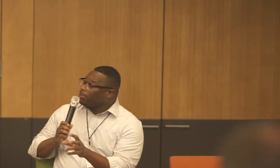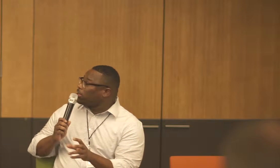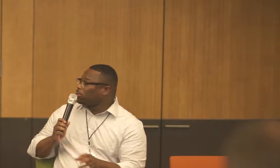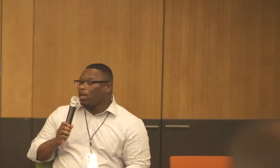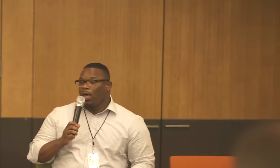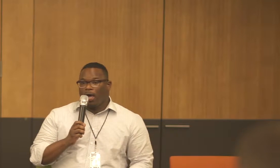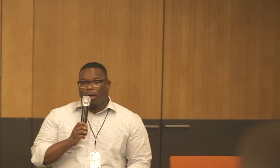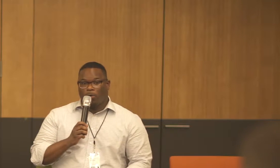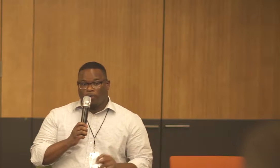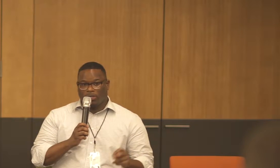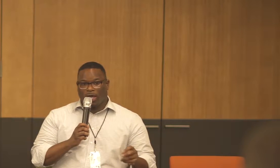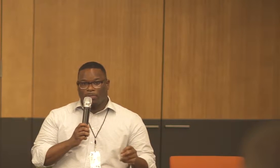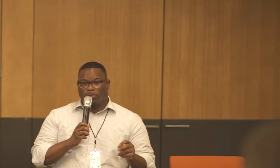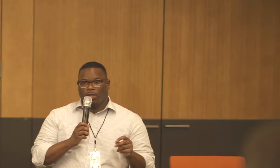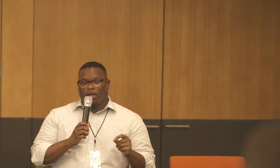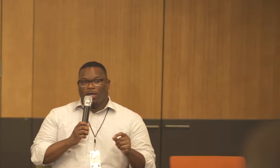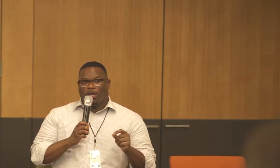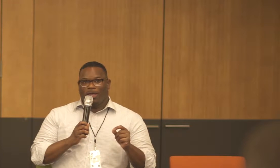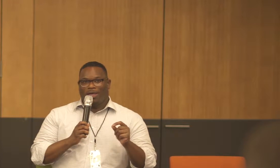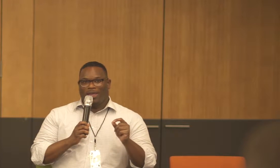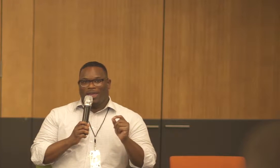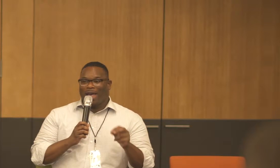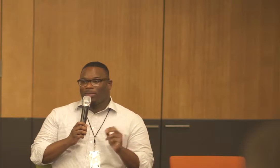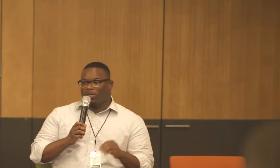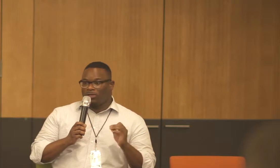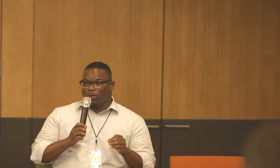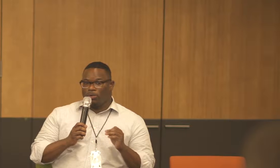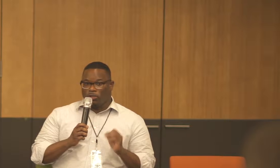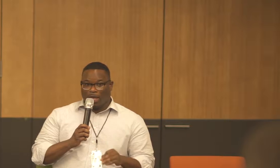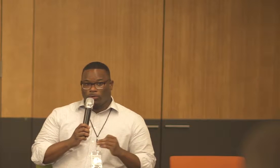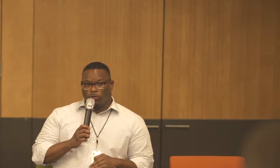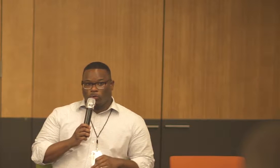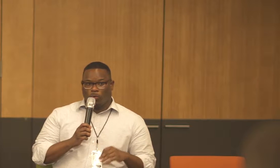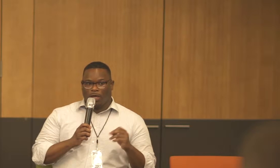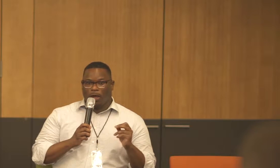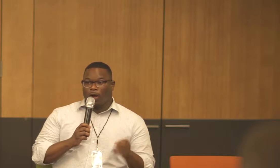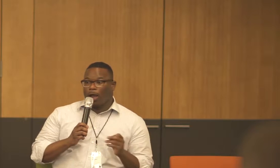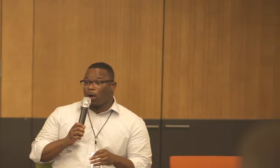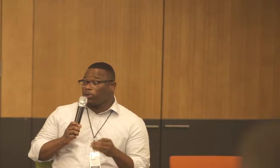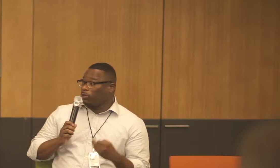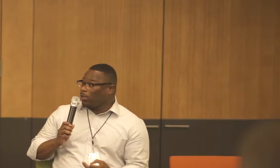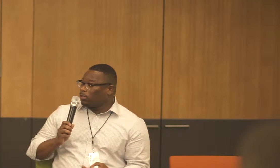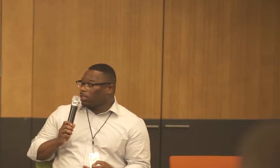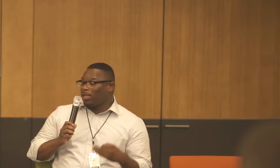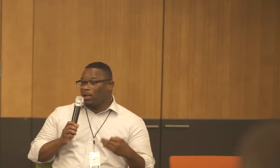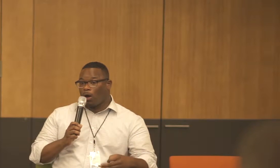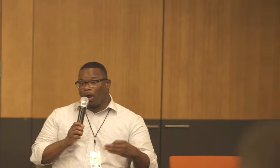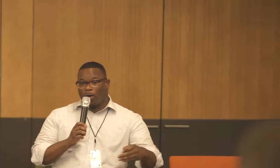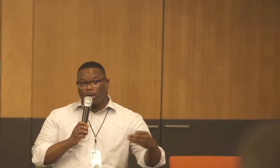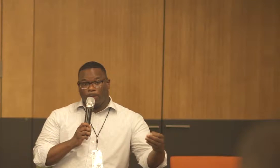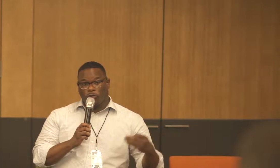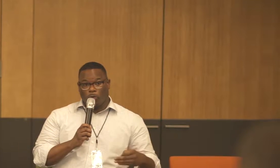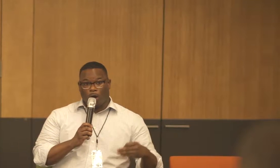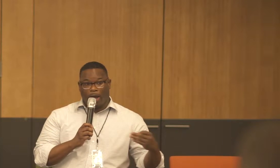cutter process, but oftentimes it has to be distilled down to are our students and then